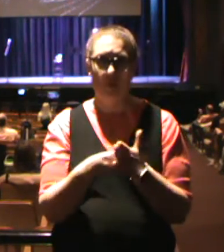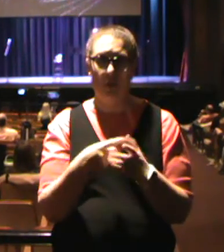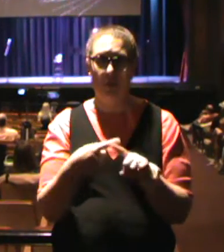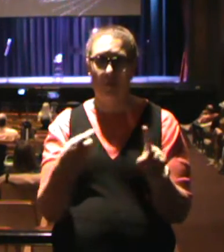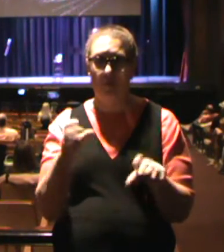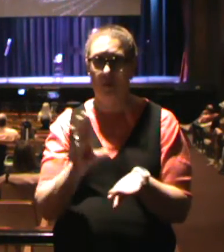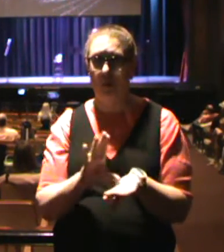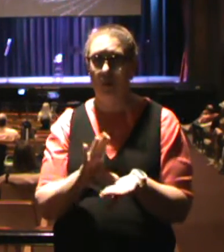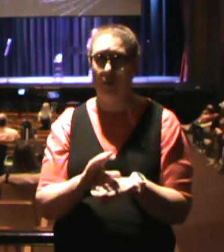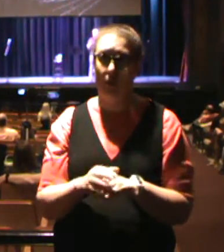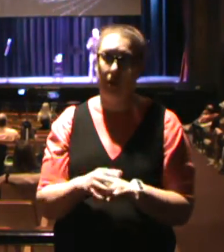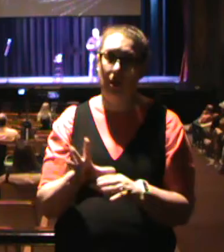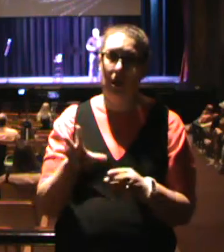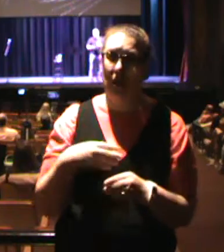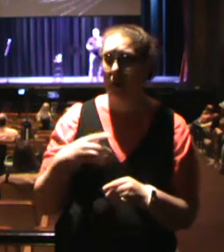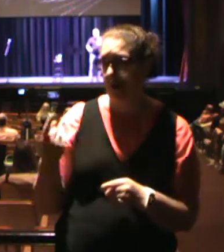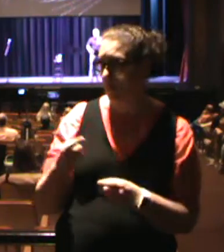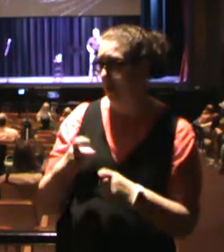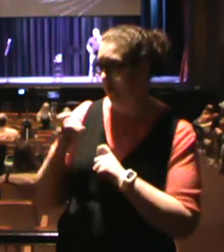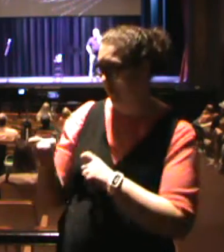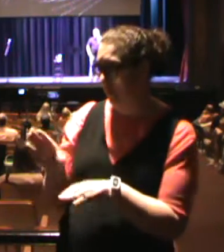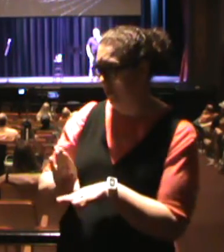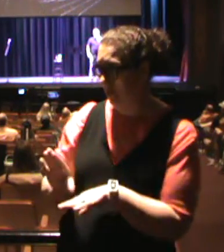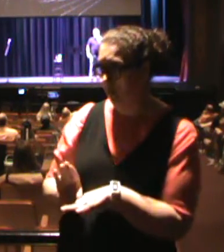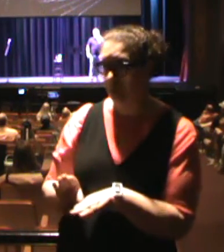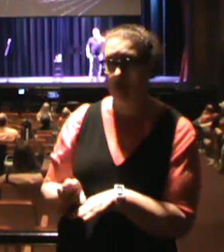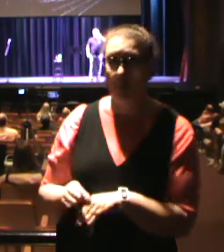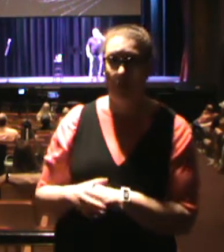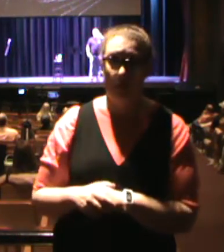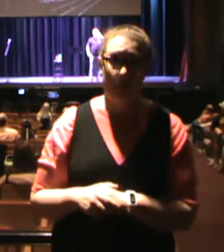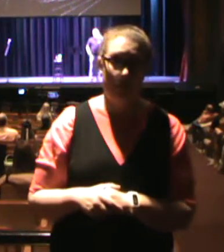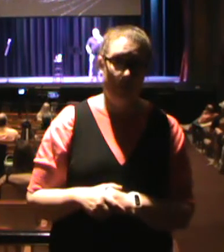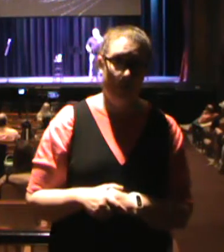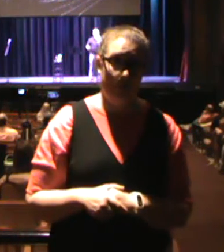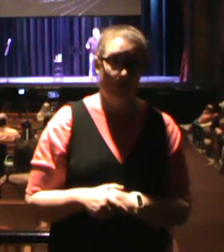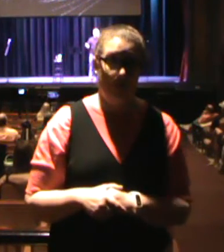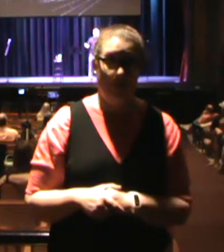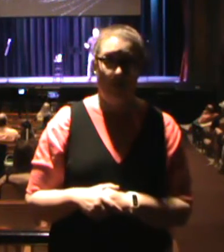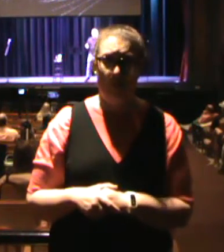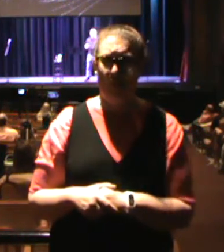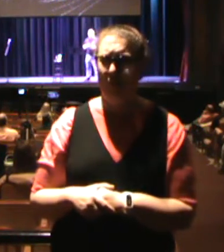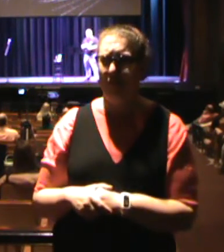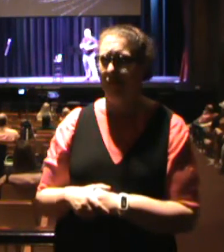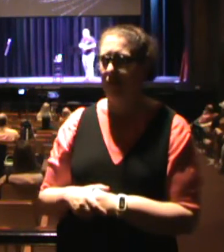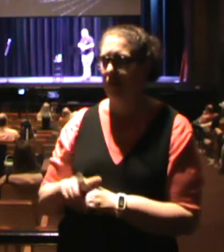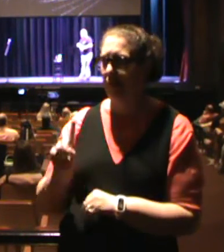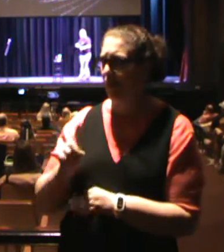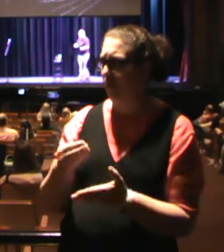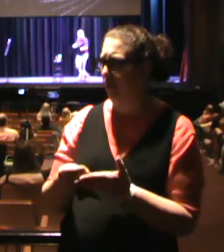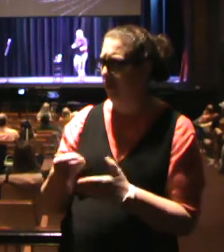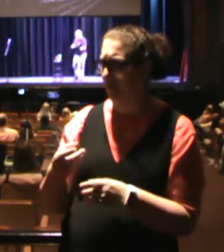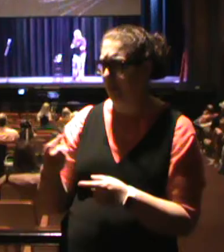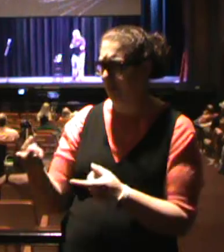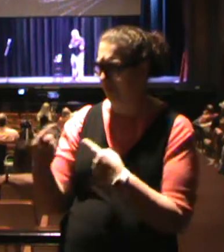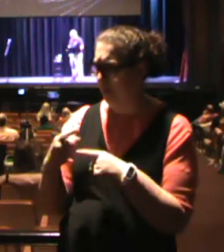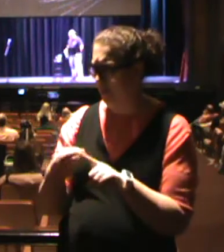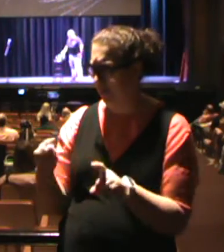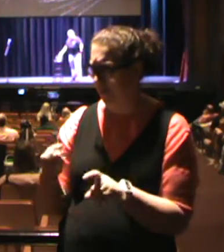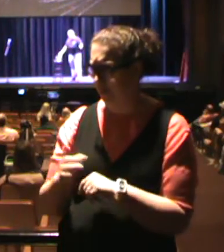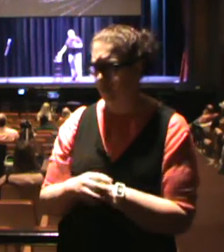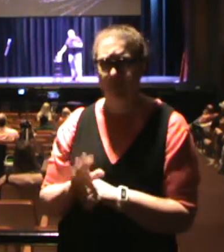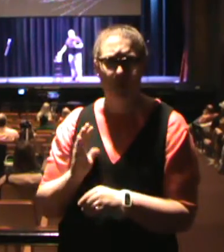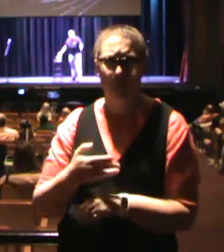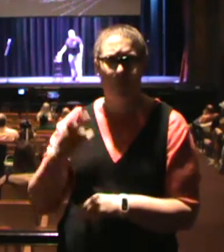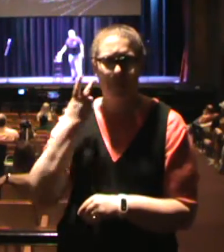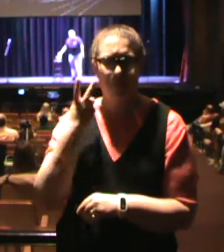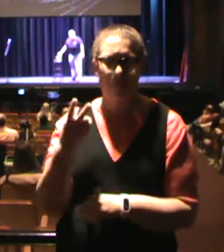church. Like, have you ever given to the church? No. So where do you think the money's coming from? Just part of it. And so we see giving. But